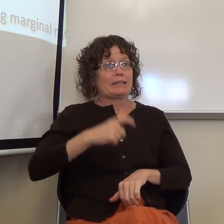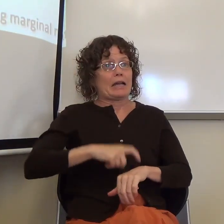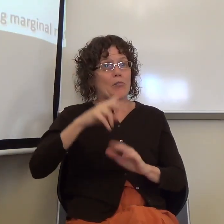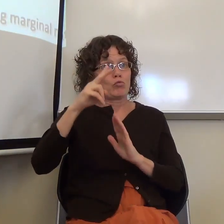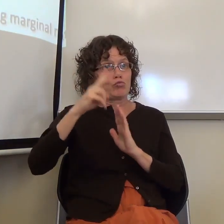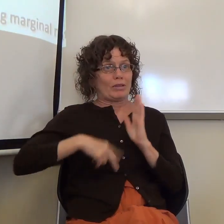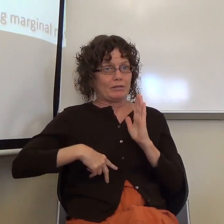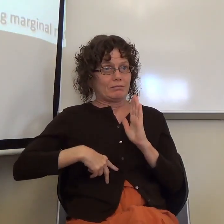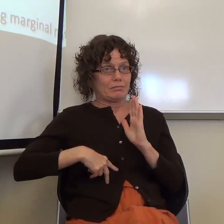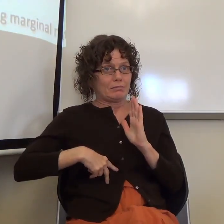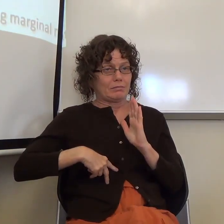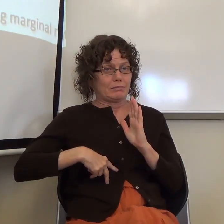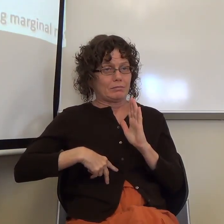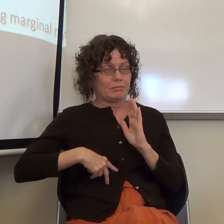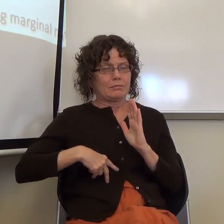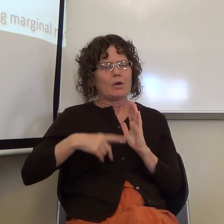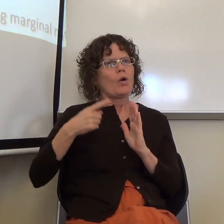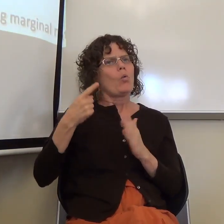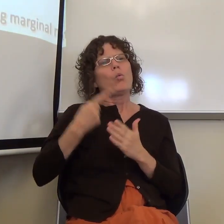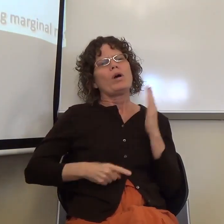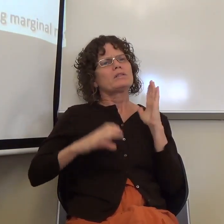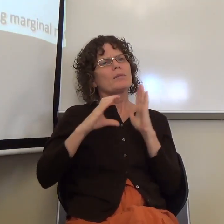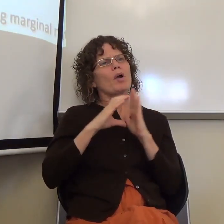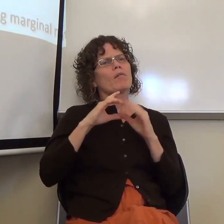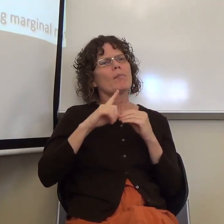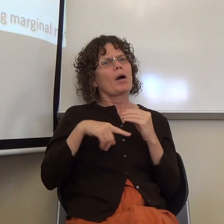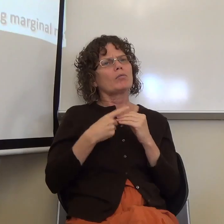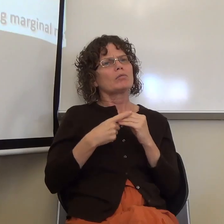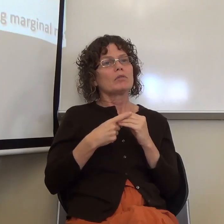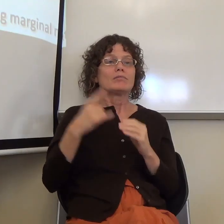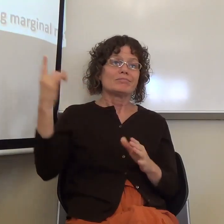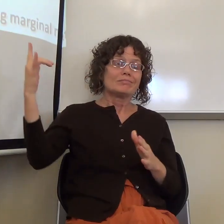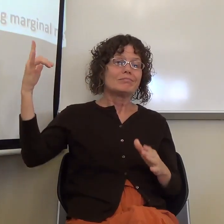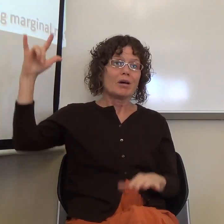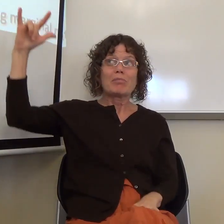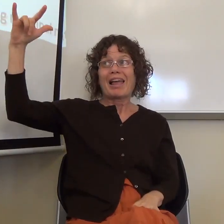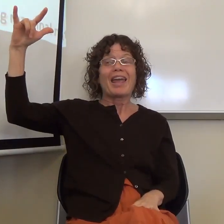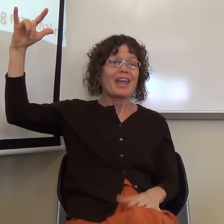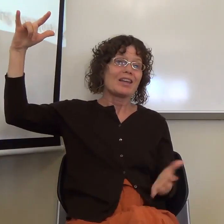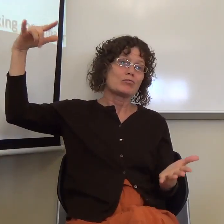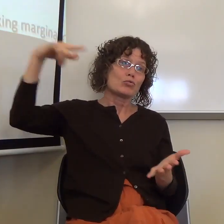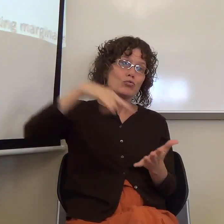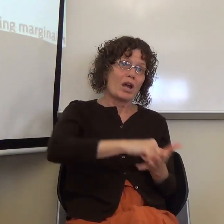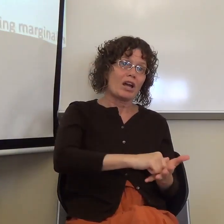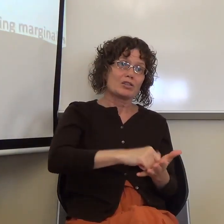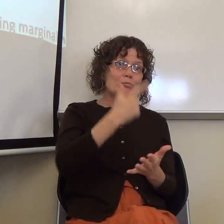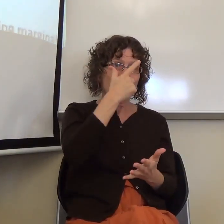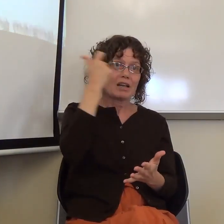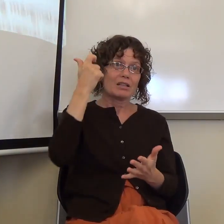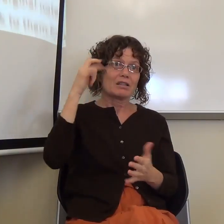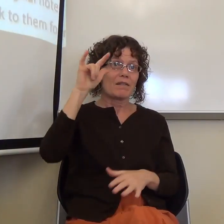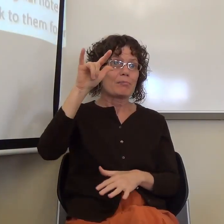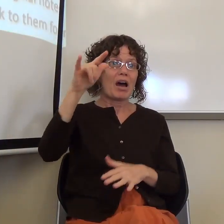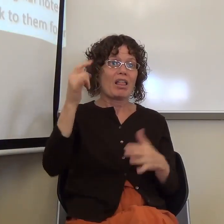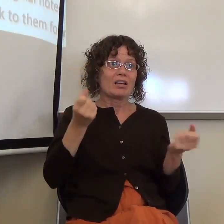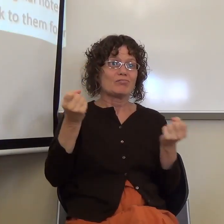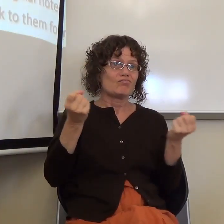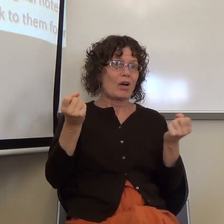is this about? It's about a plane that crashed because of pilot fault. What is the author trying to tell me